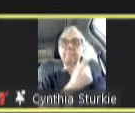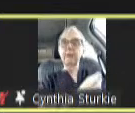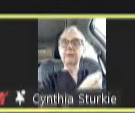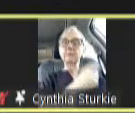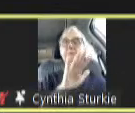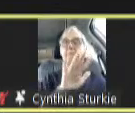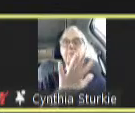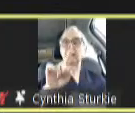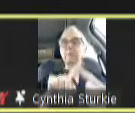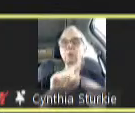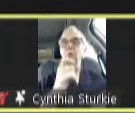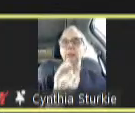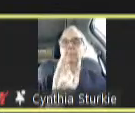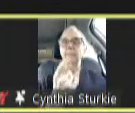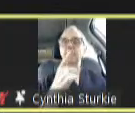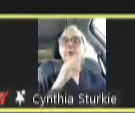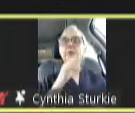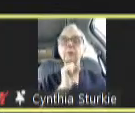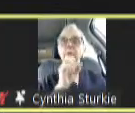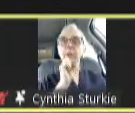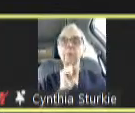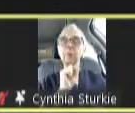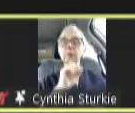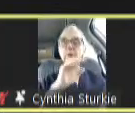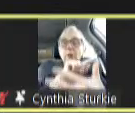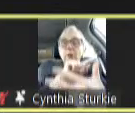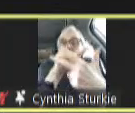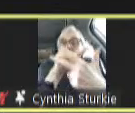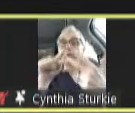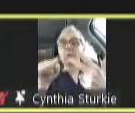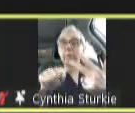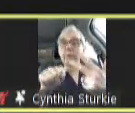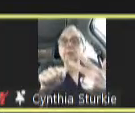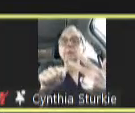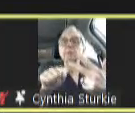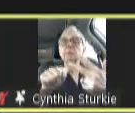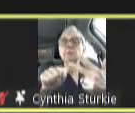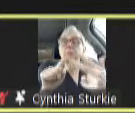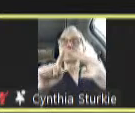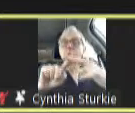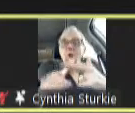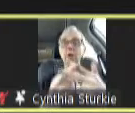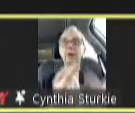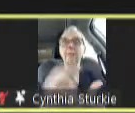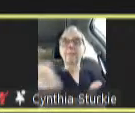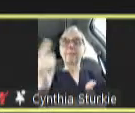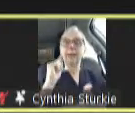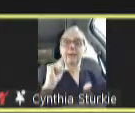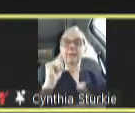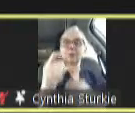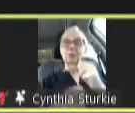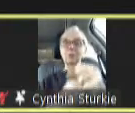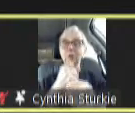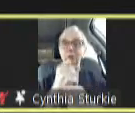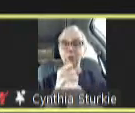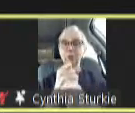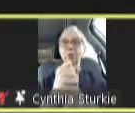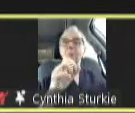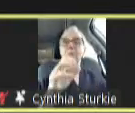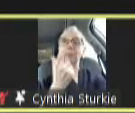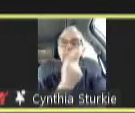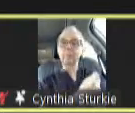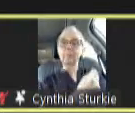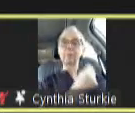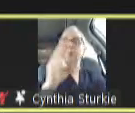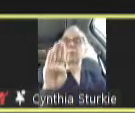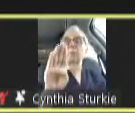11-year-olds. All of these campaigns launched last year, with booster ads going out in late October, followed by the